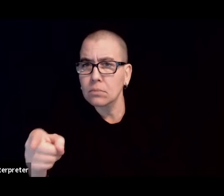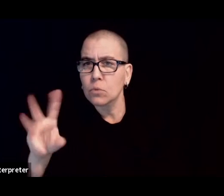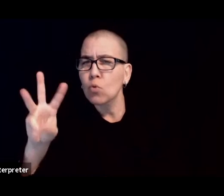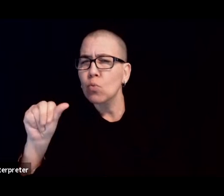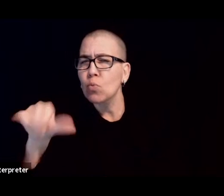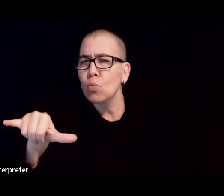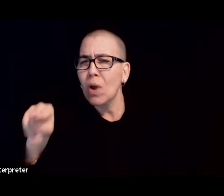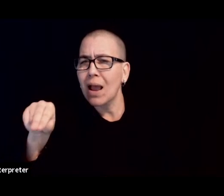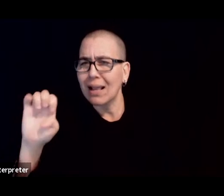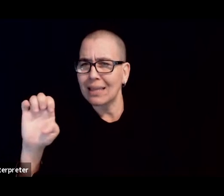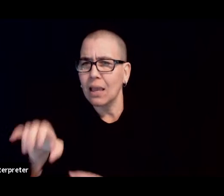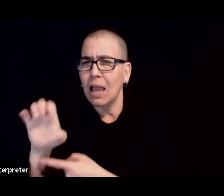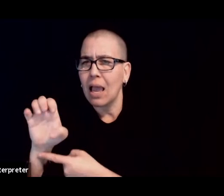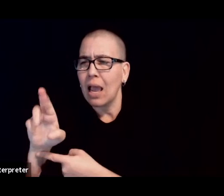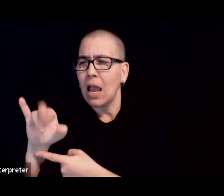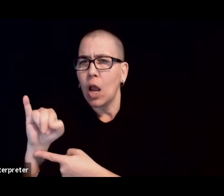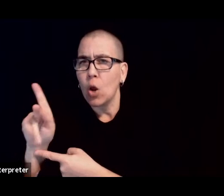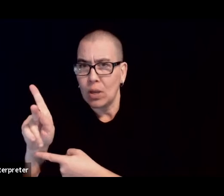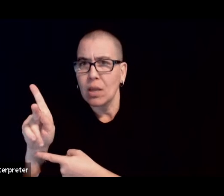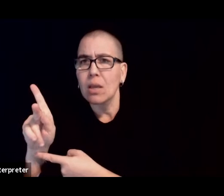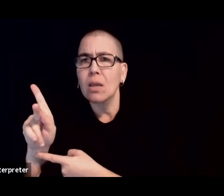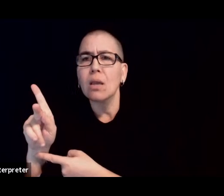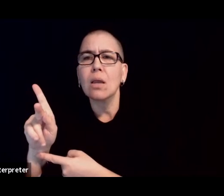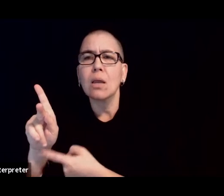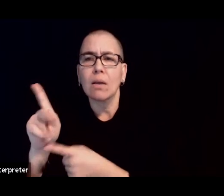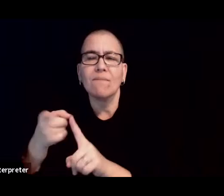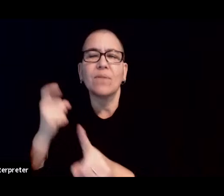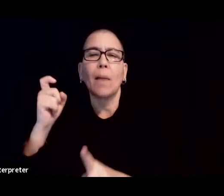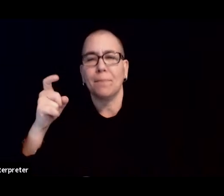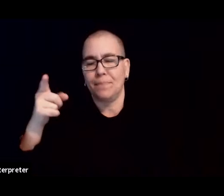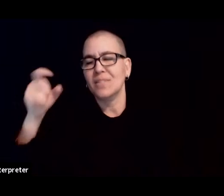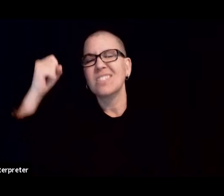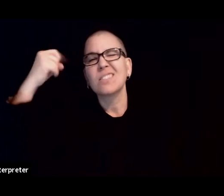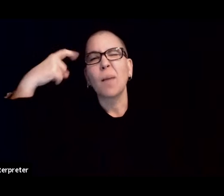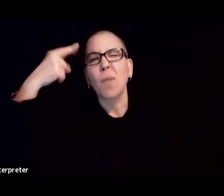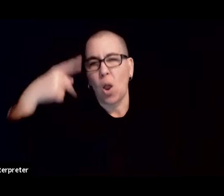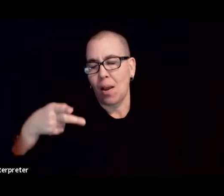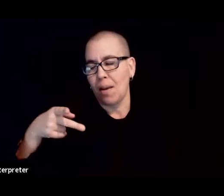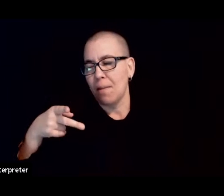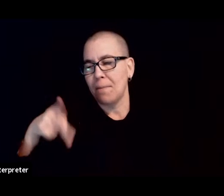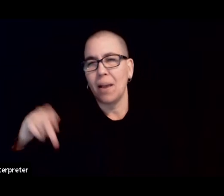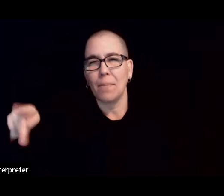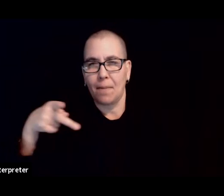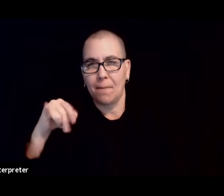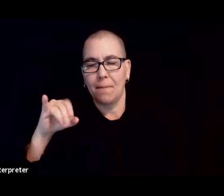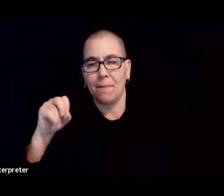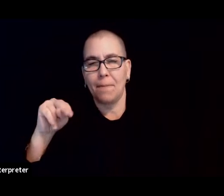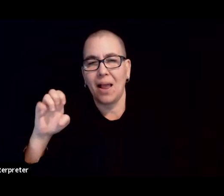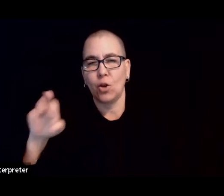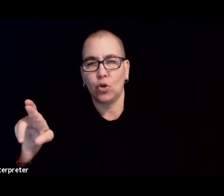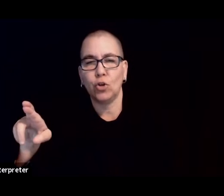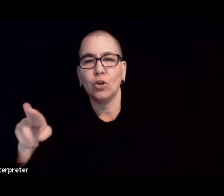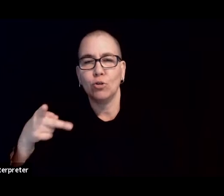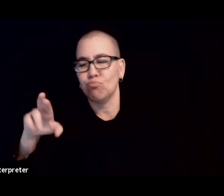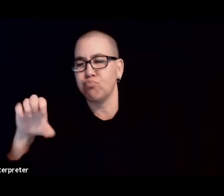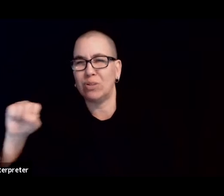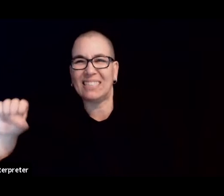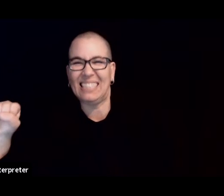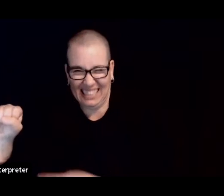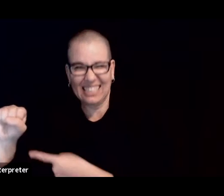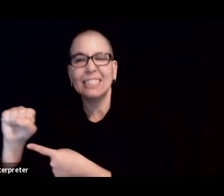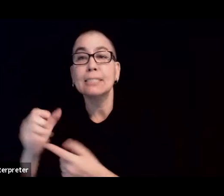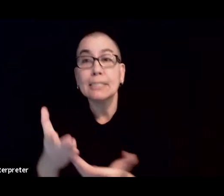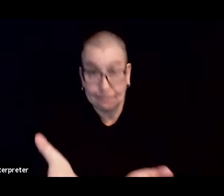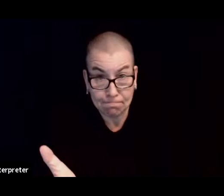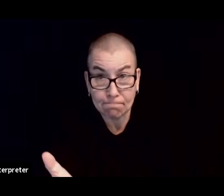question. Thank you. I want to talk about vaccines. Chris, you said that the second allotment was down to, you gave the